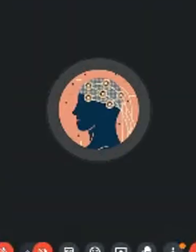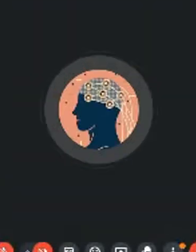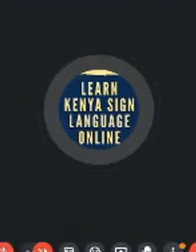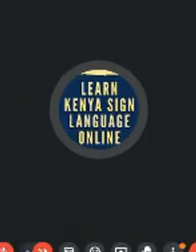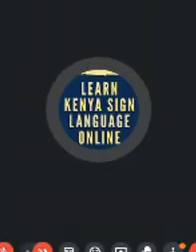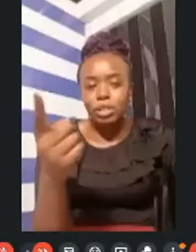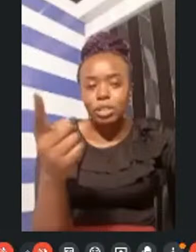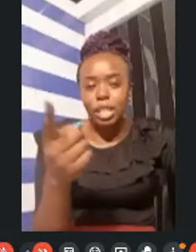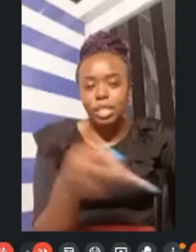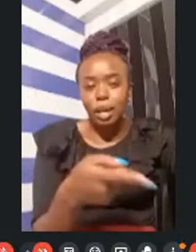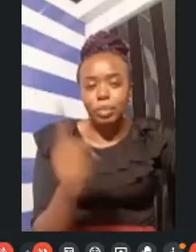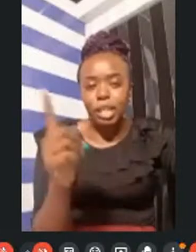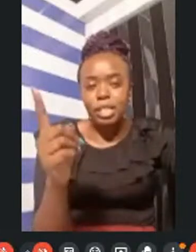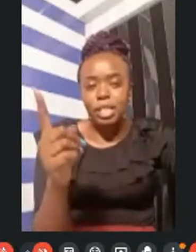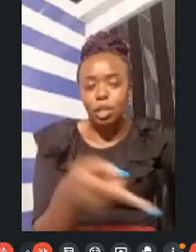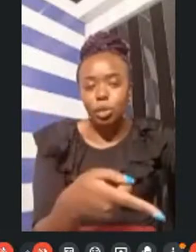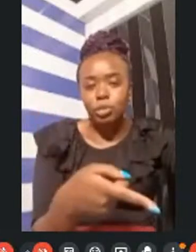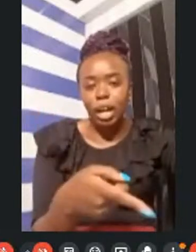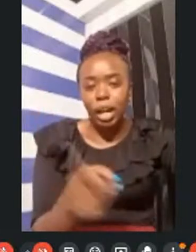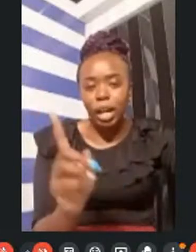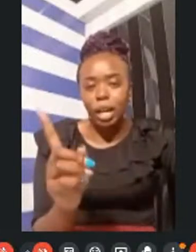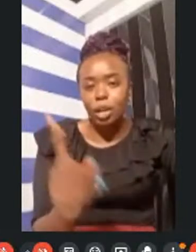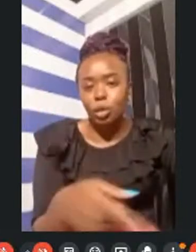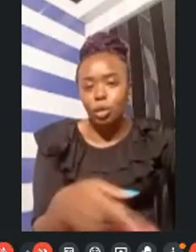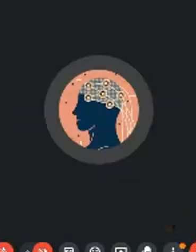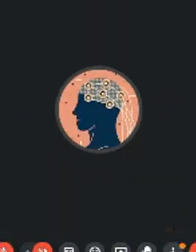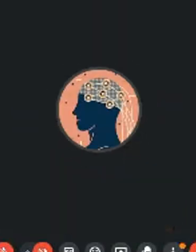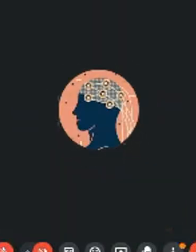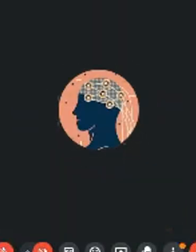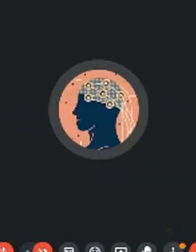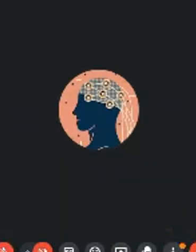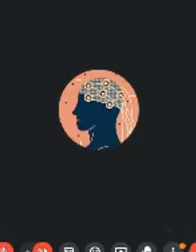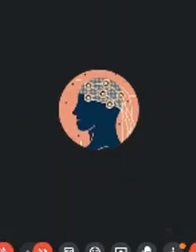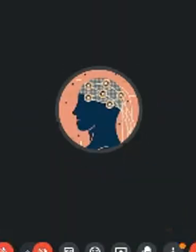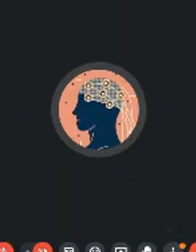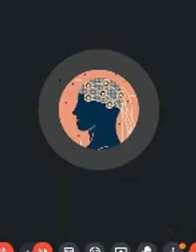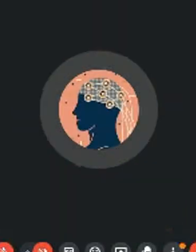So for fraction, place it over.